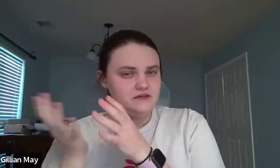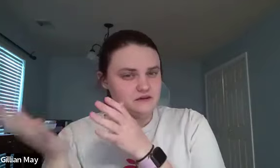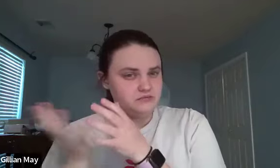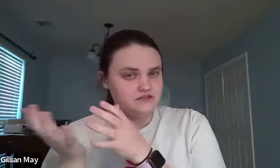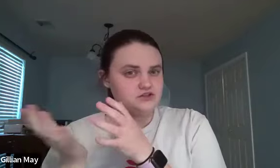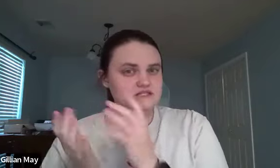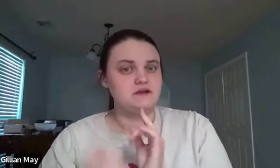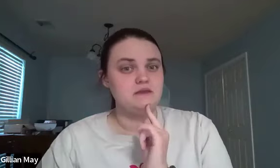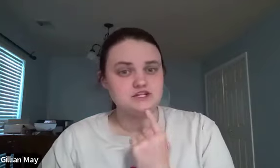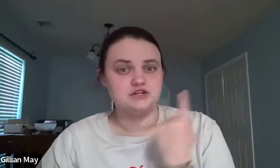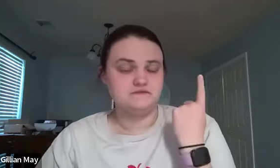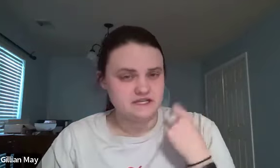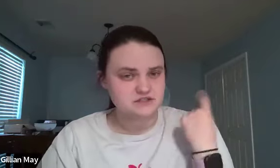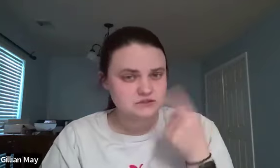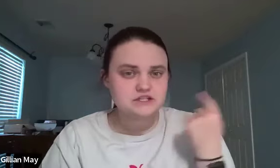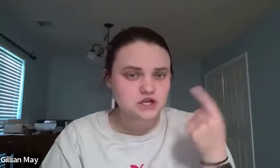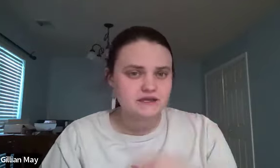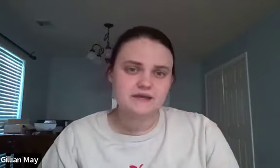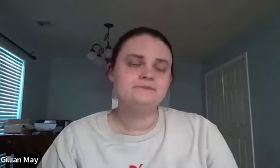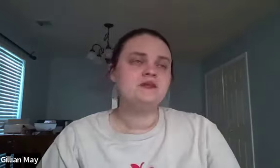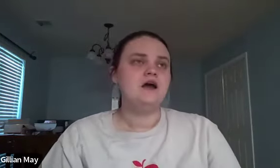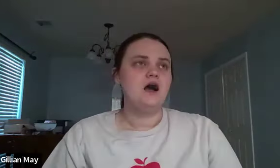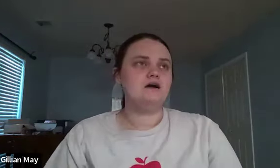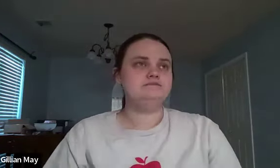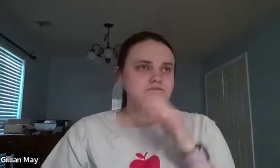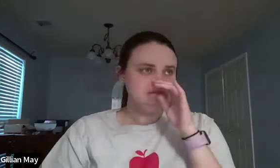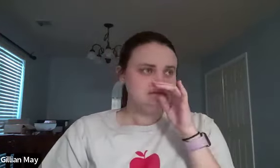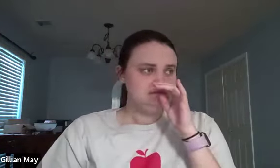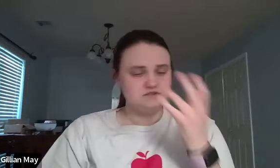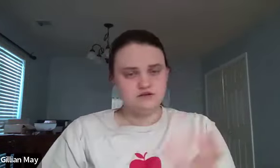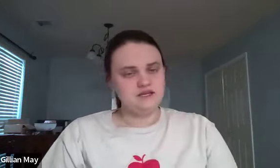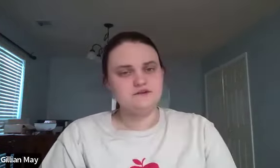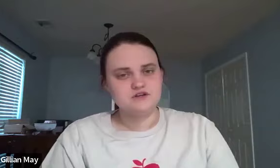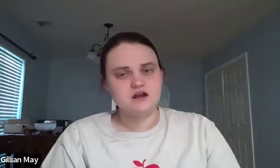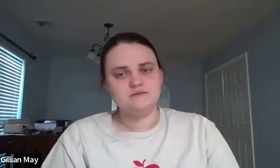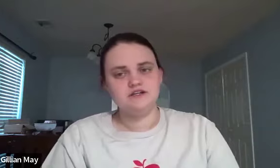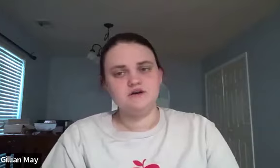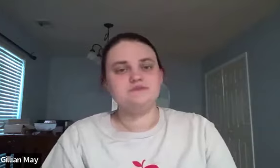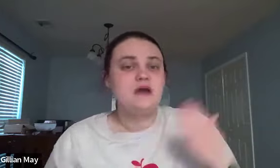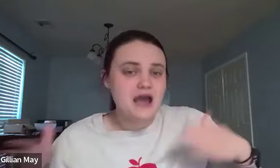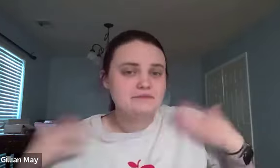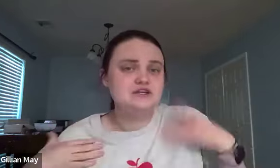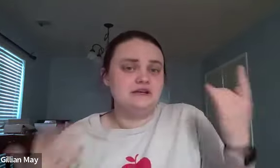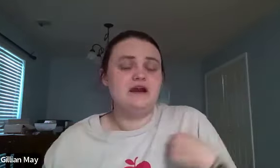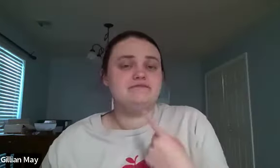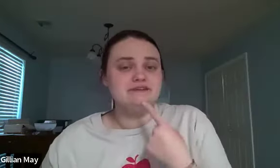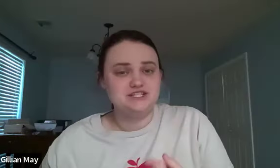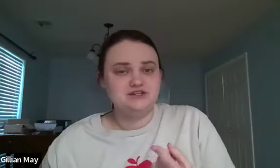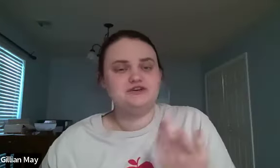alleviate that like stress of like making sure your face is really showing it. So like if you're talking about, I'm so happy you're here, I've missed you, they're gonna